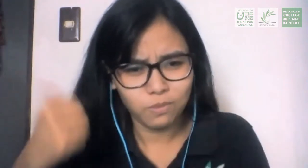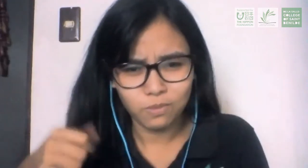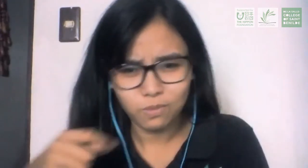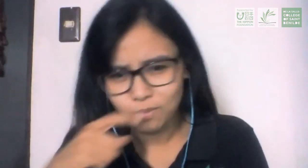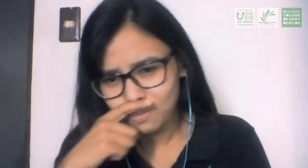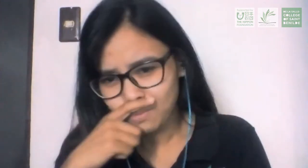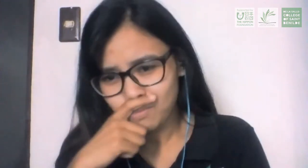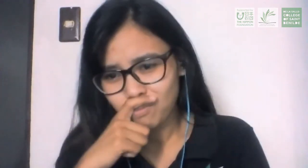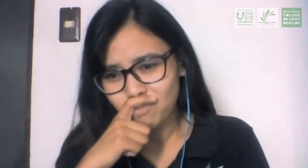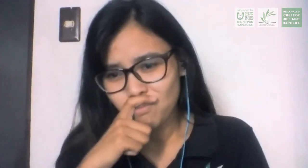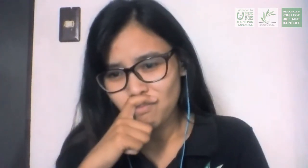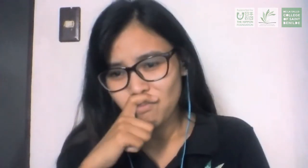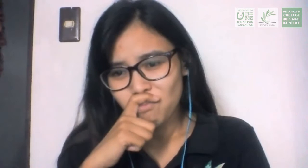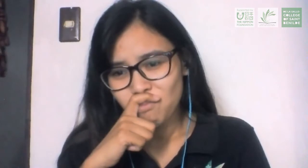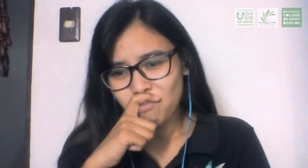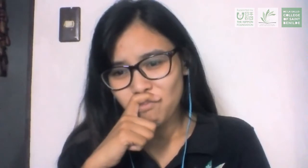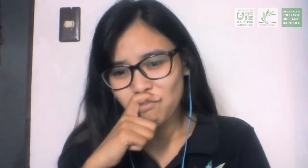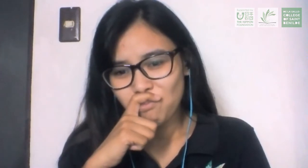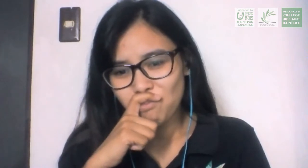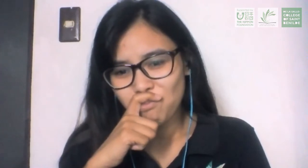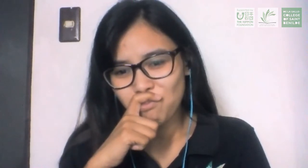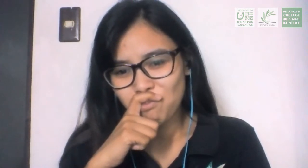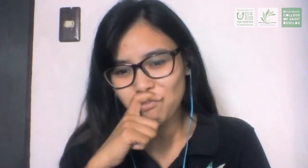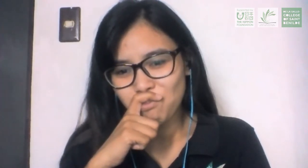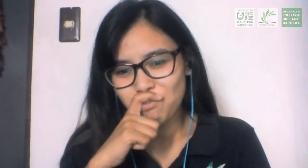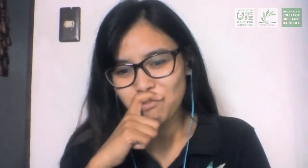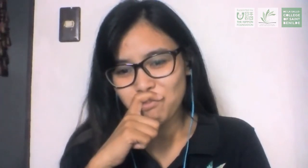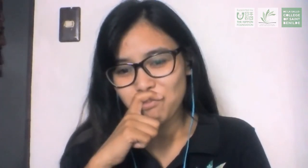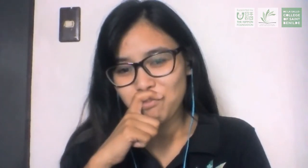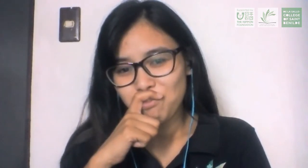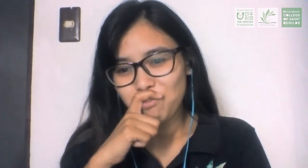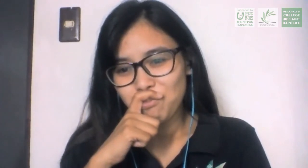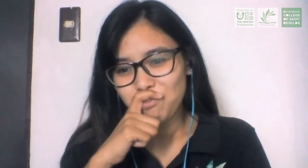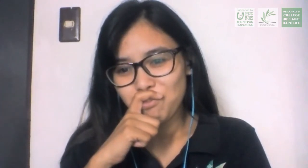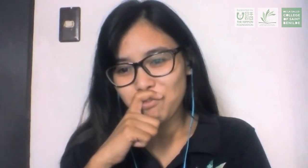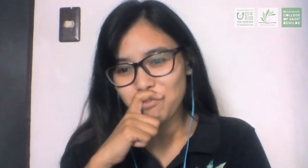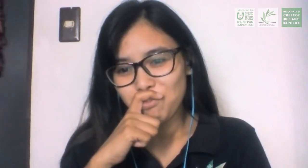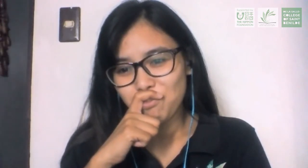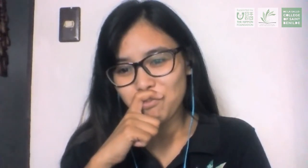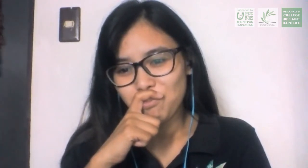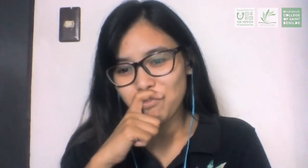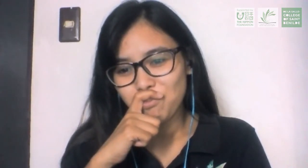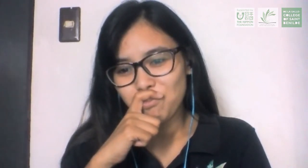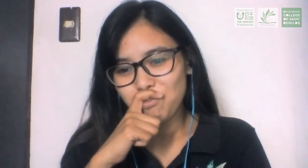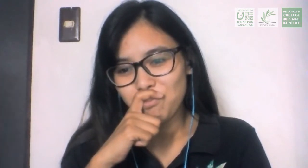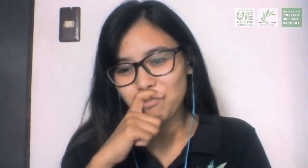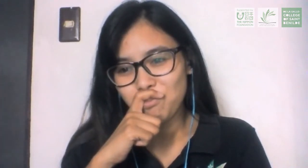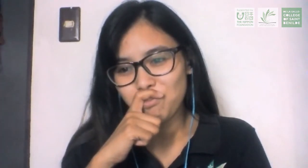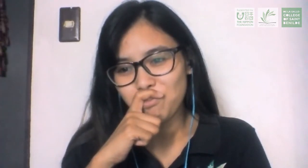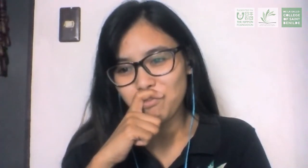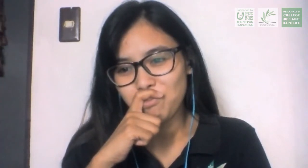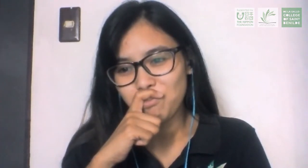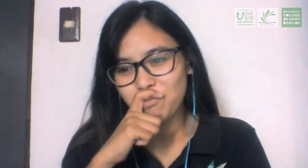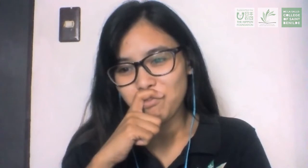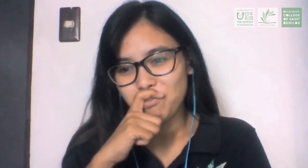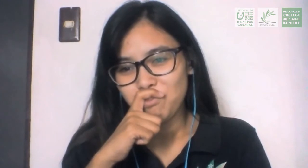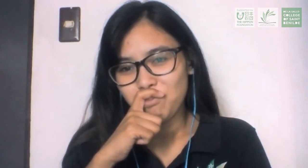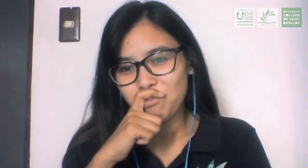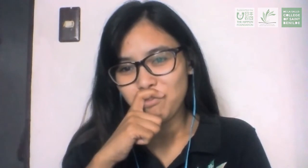only. So it just makes it's a little bit different. Yeah,